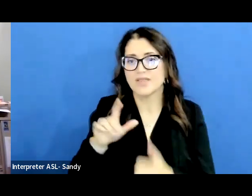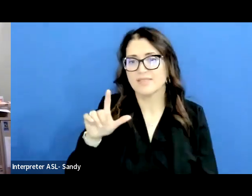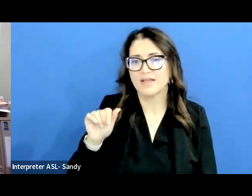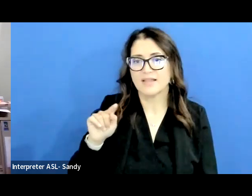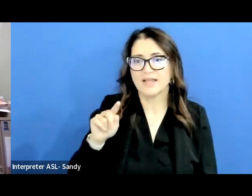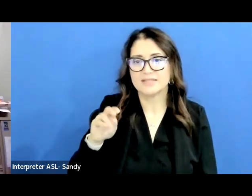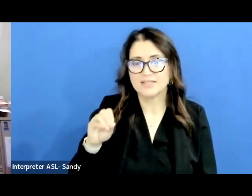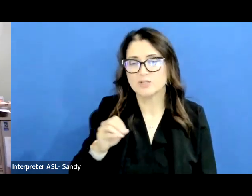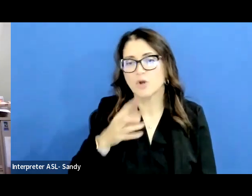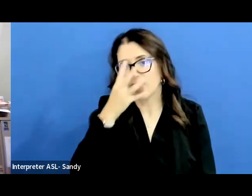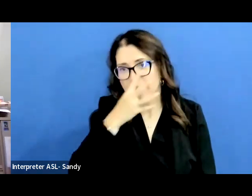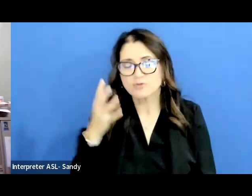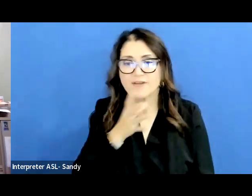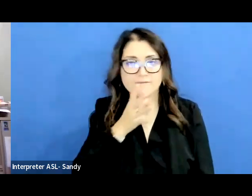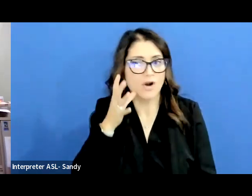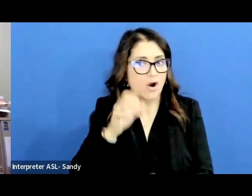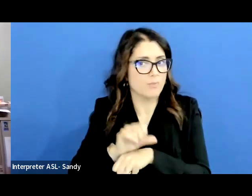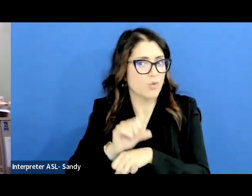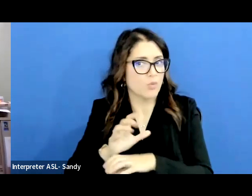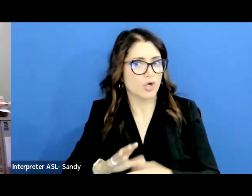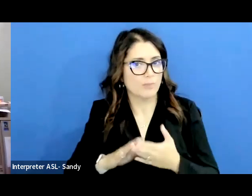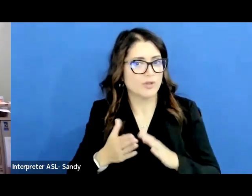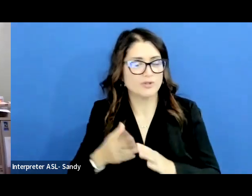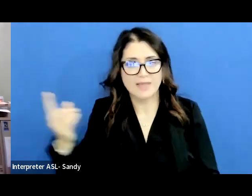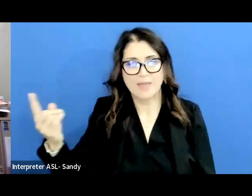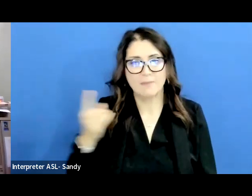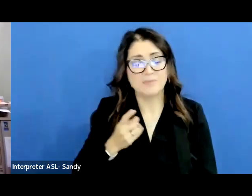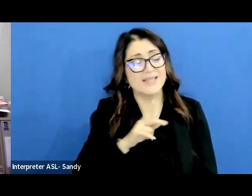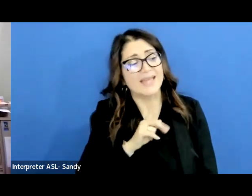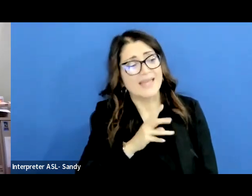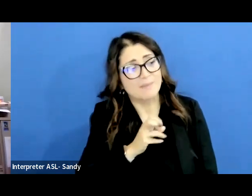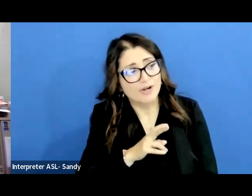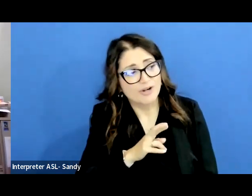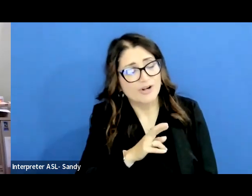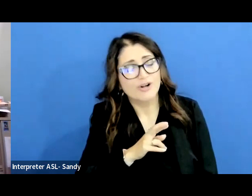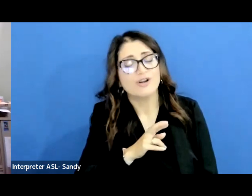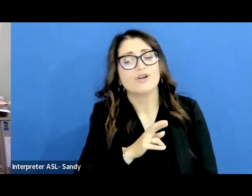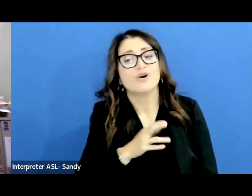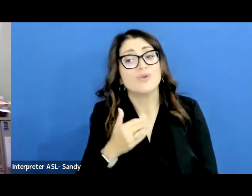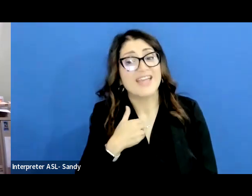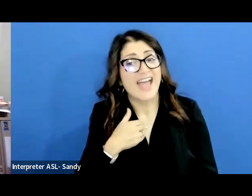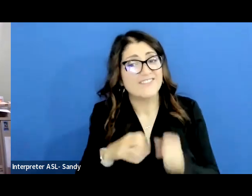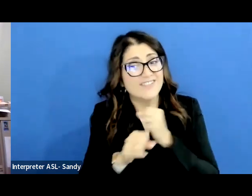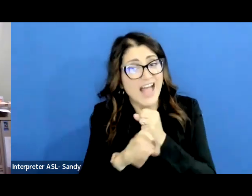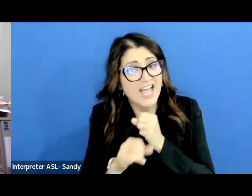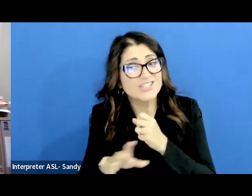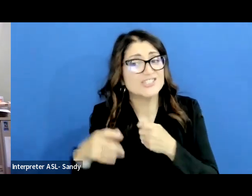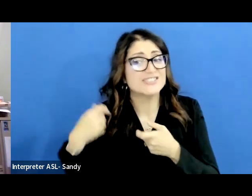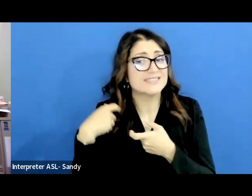worker communities. And they came to me and they said, Kimber, we had flyers in